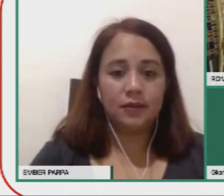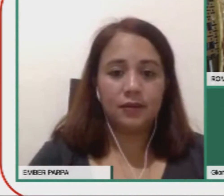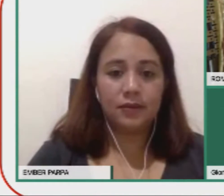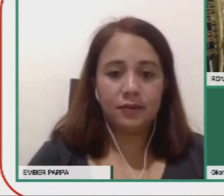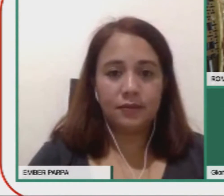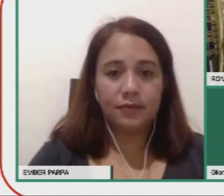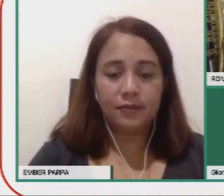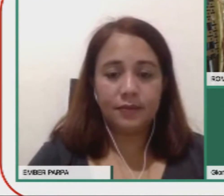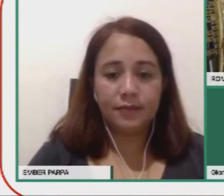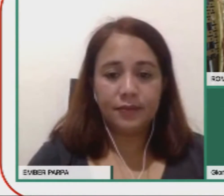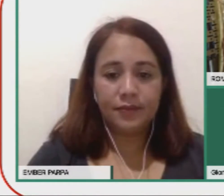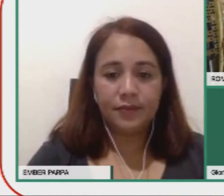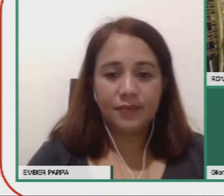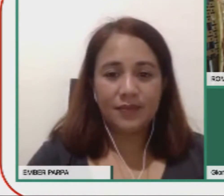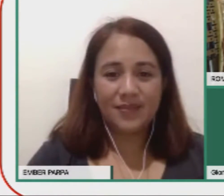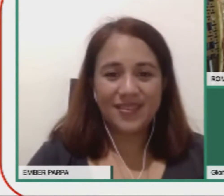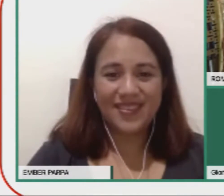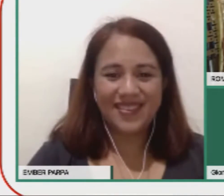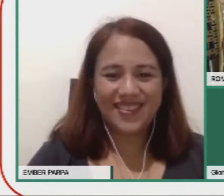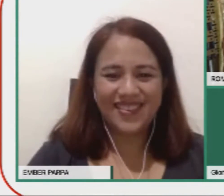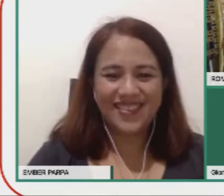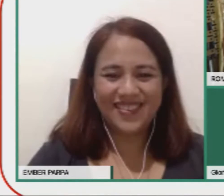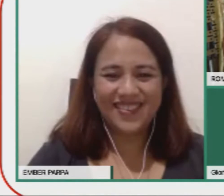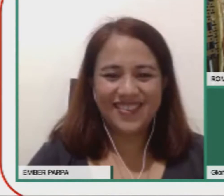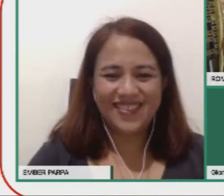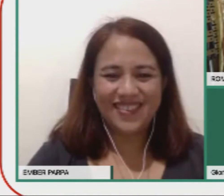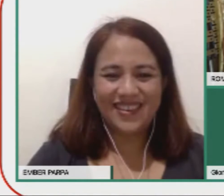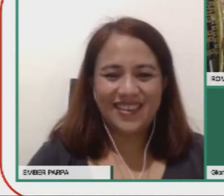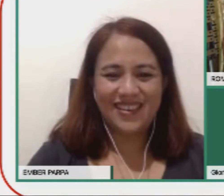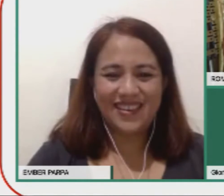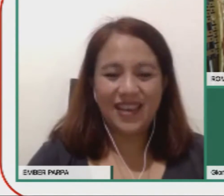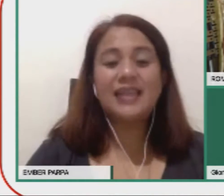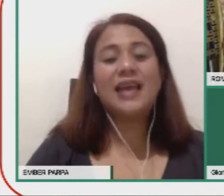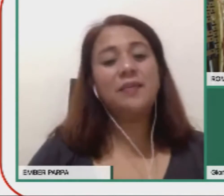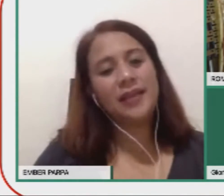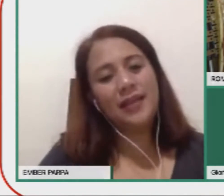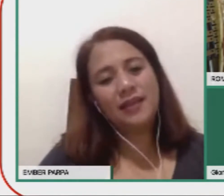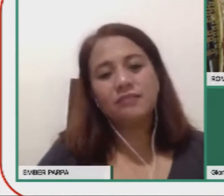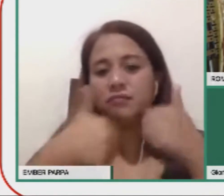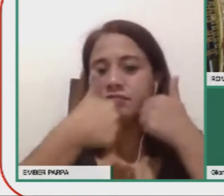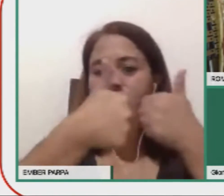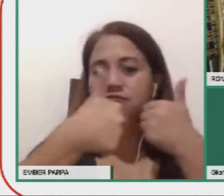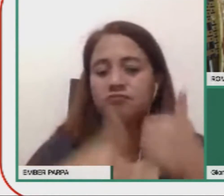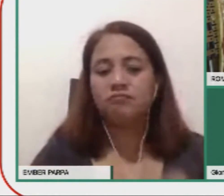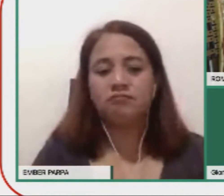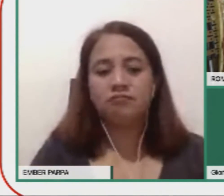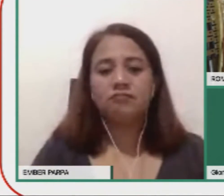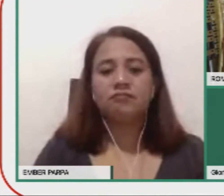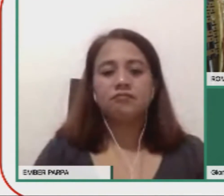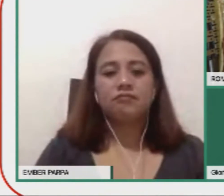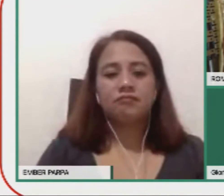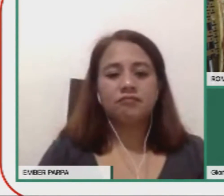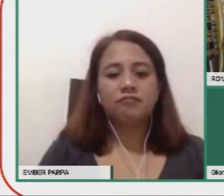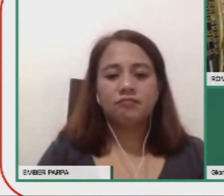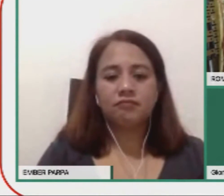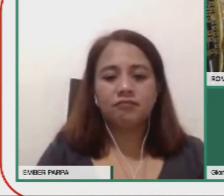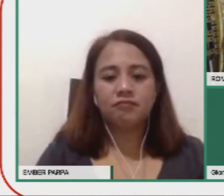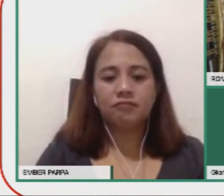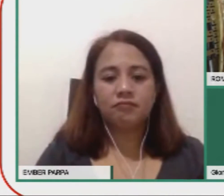Hindi na marinig. Oo. Mahina. Ayun na, marinig. Glo, I can hear you. Salita ka,